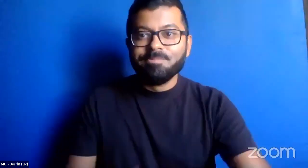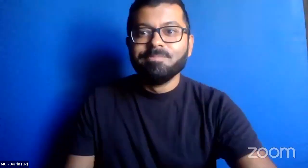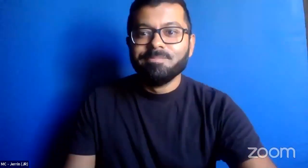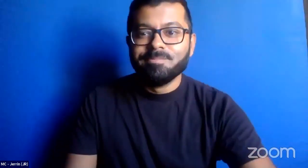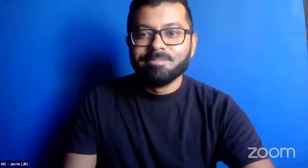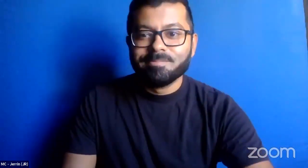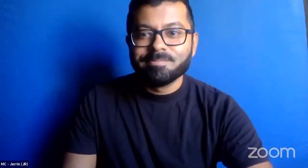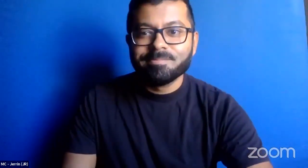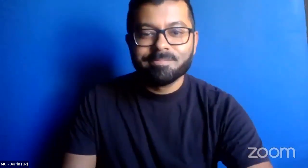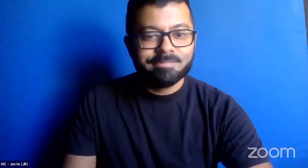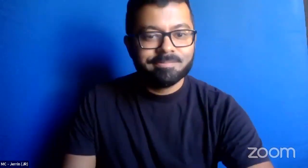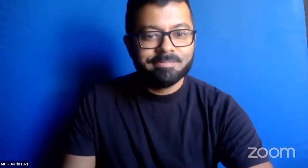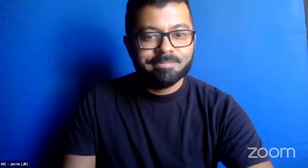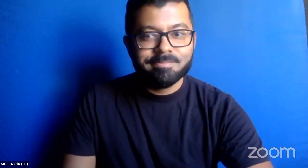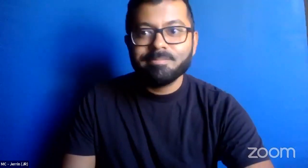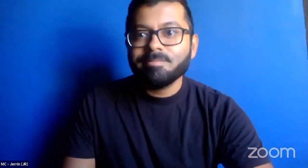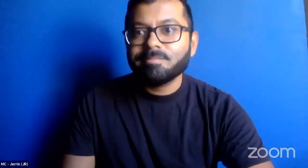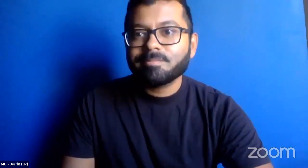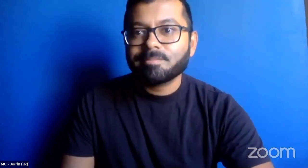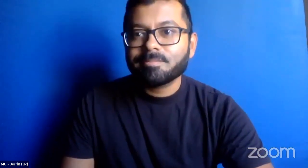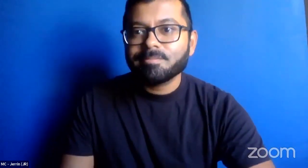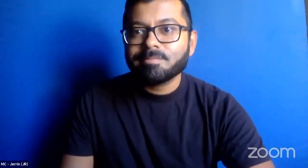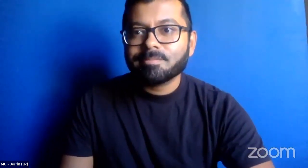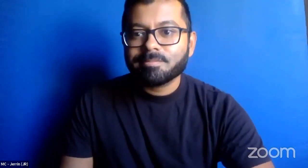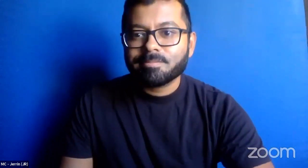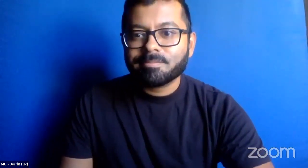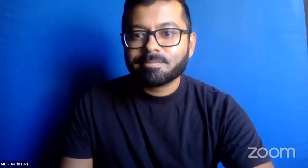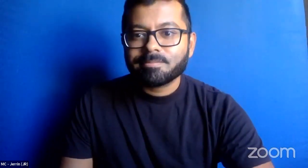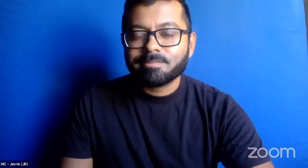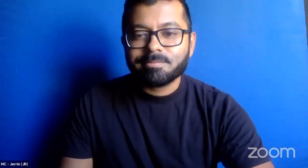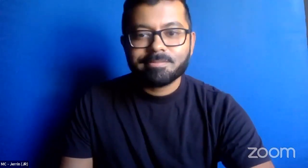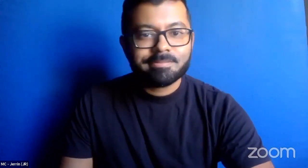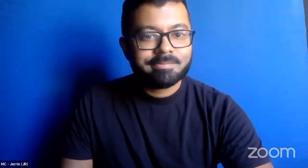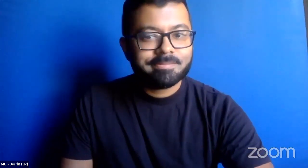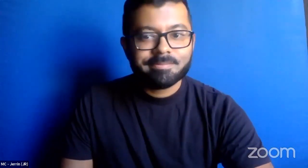The floor is yours. Is there anyone that would like to share?